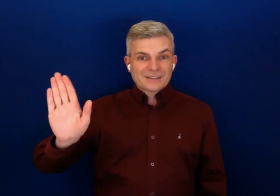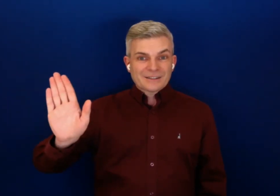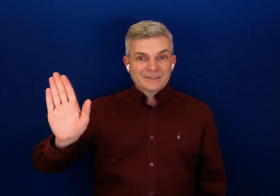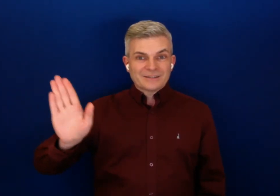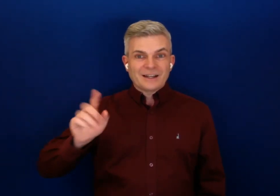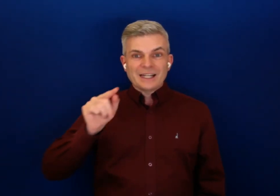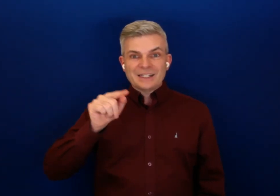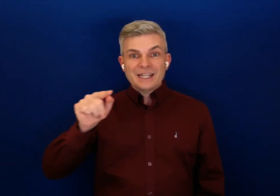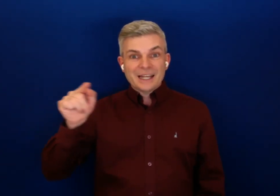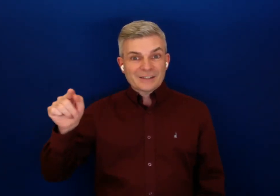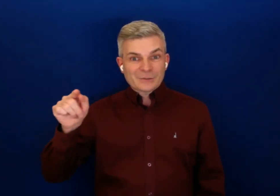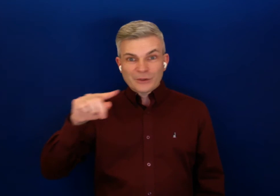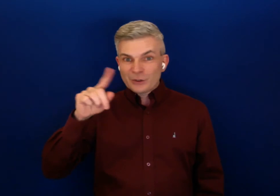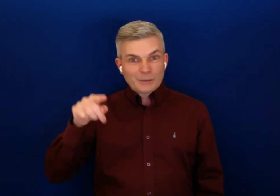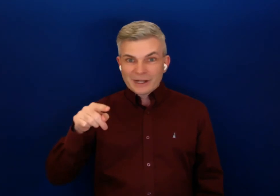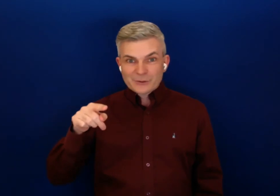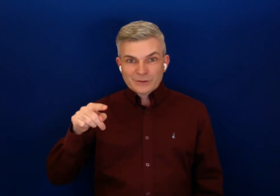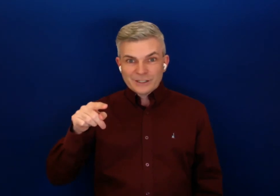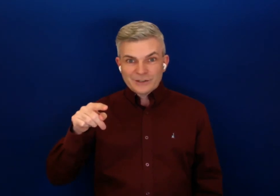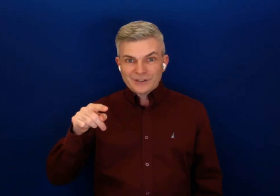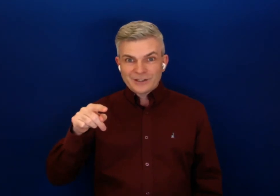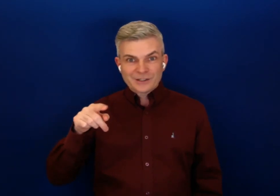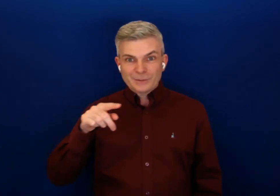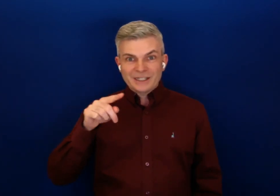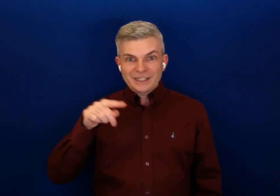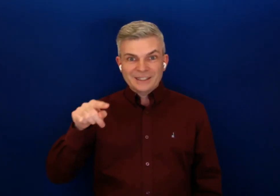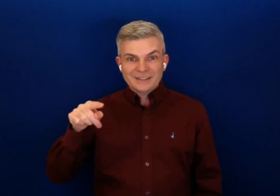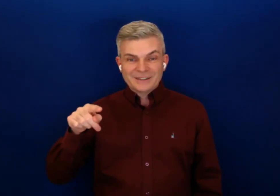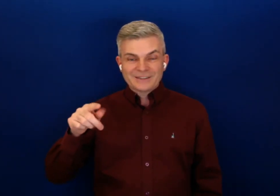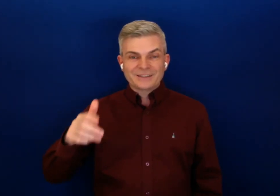its, its with no apostrophe because it doesn't mean it is. It's